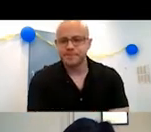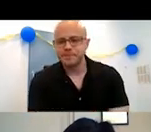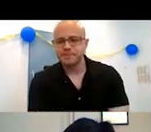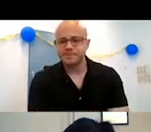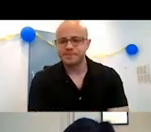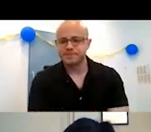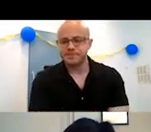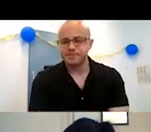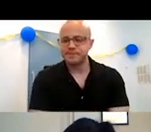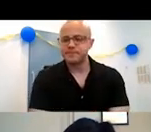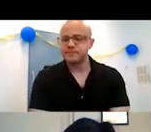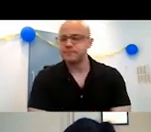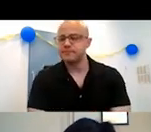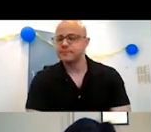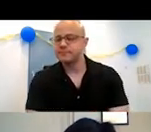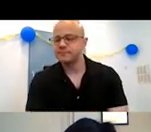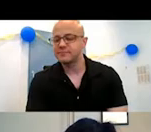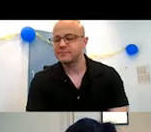that's fine too.